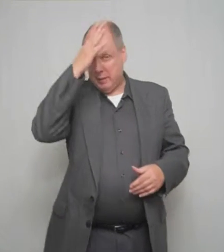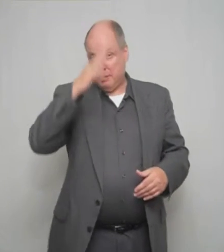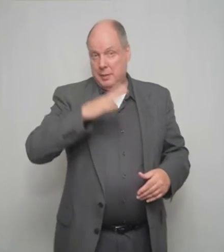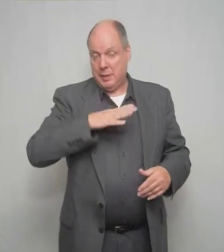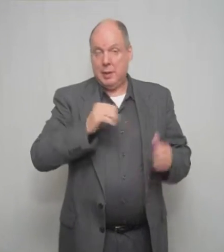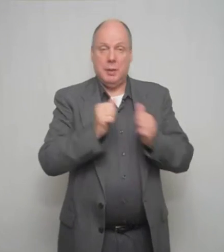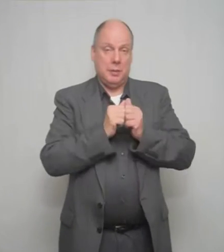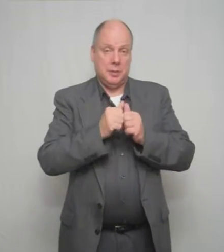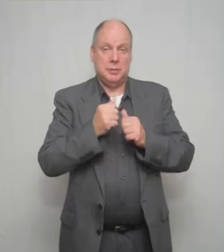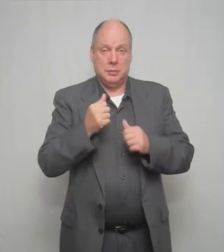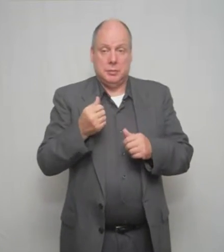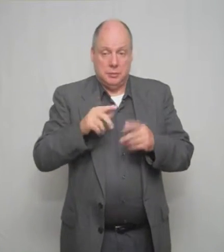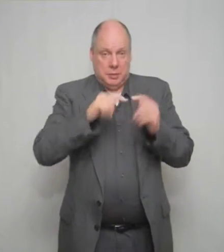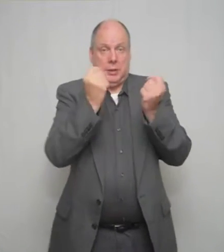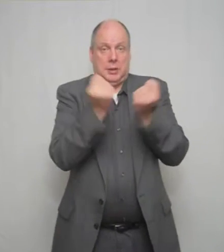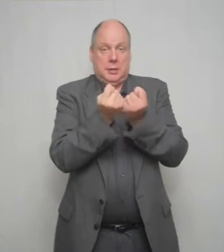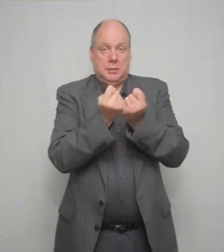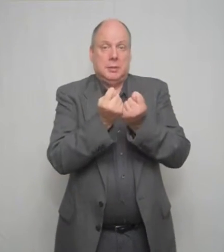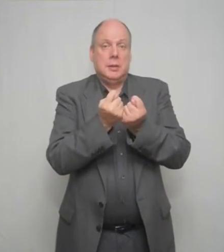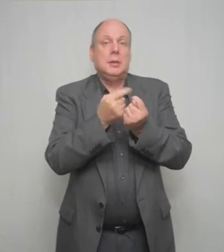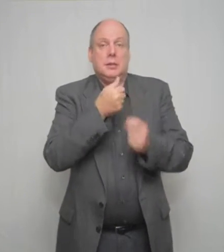there was a man who went with us who's deaf.